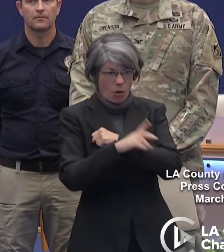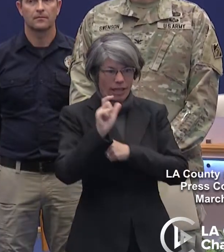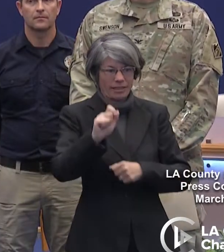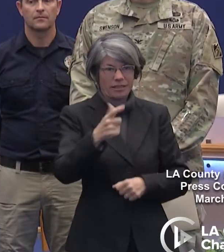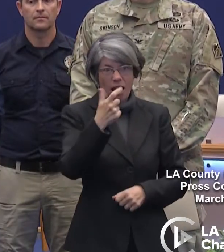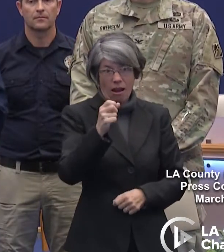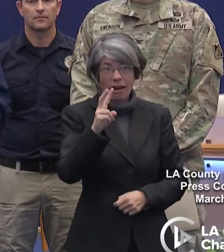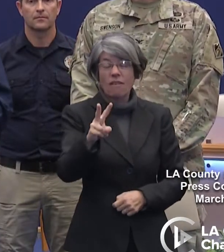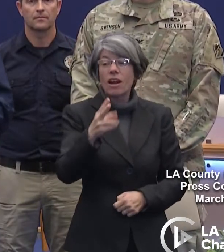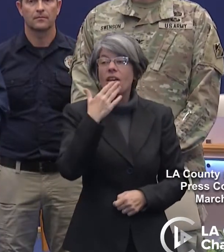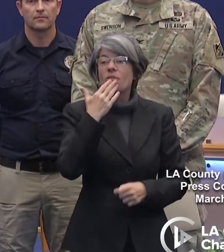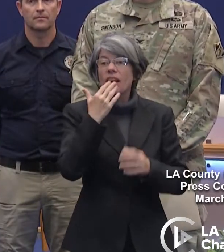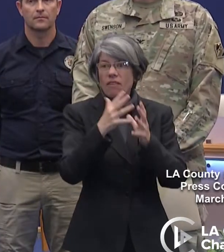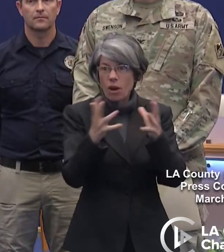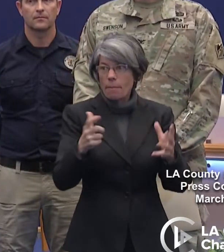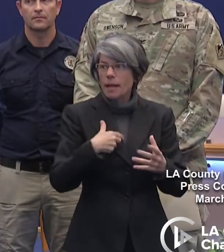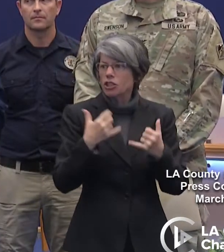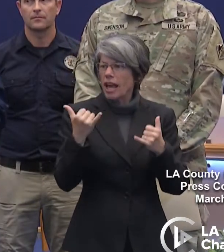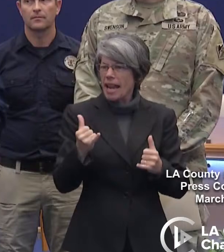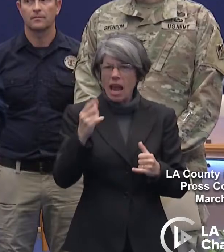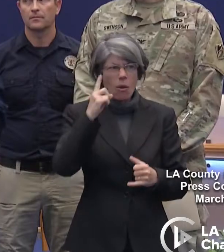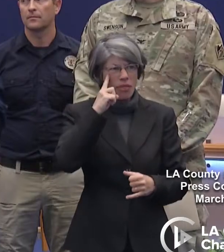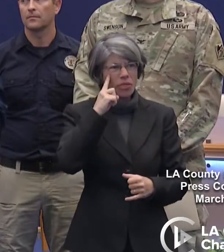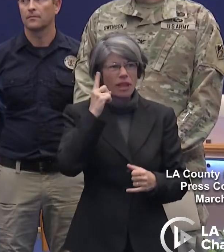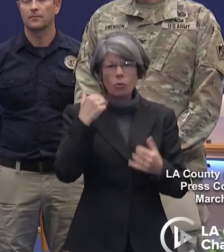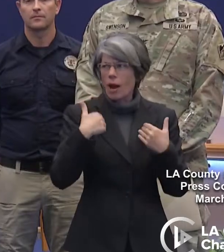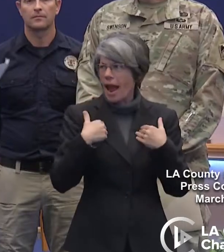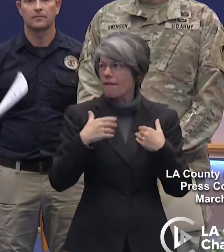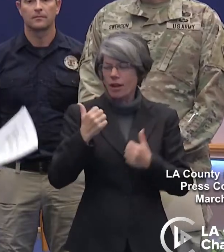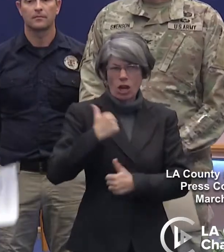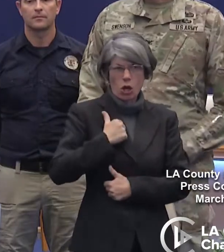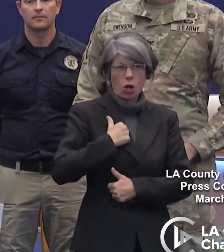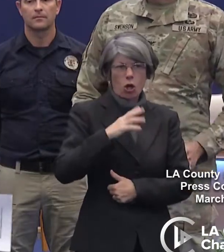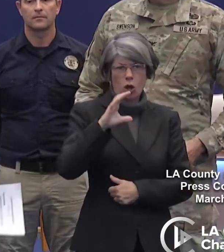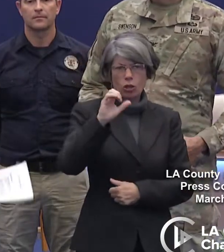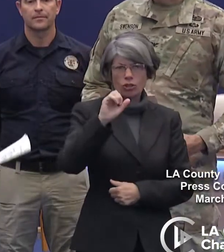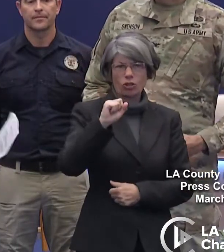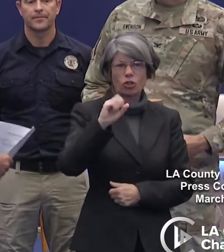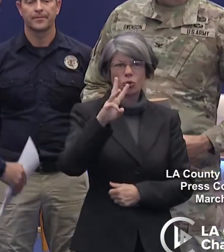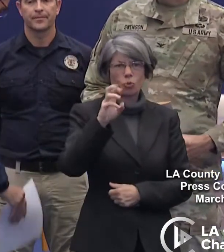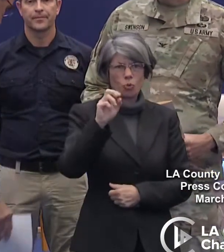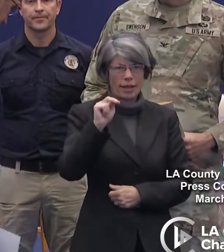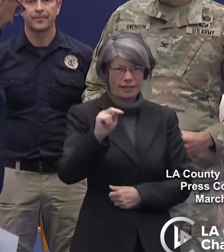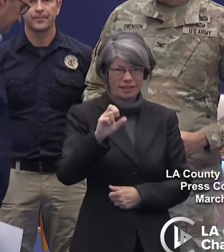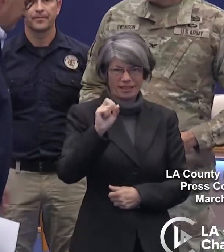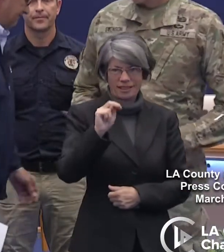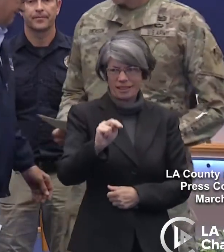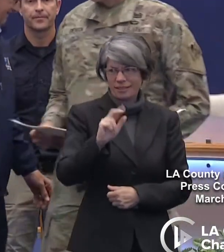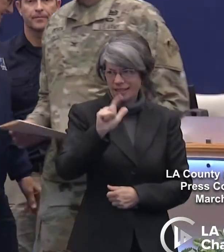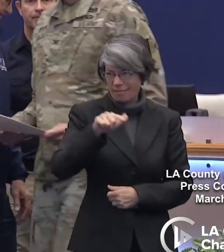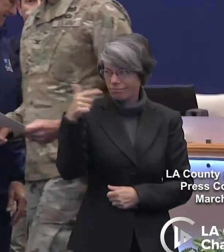recovery.lacounty.gov. Thank you very much. And now I believe we're having Colonel Swenson will be up next.